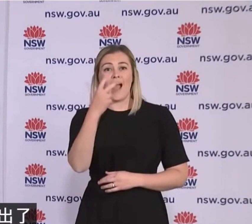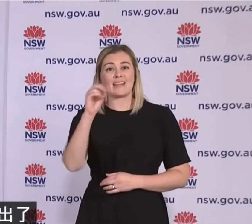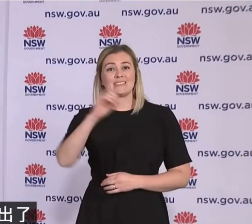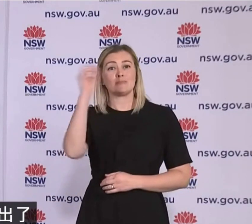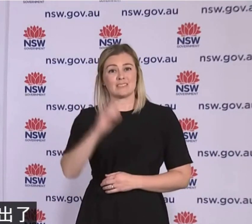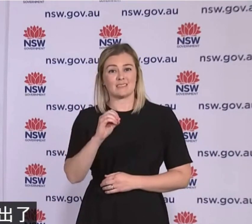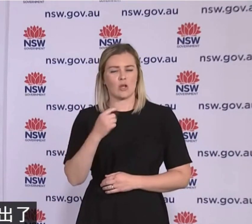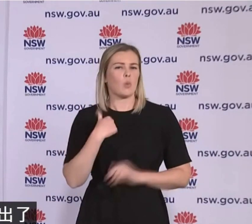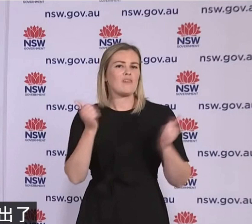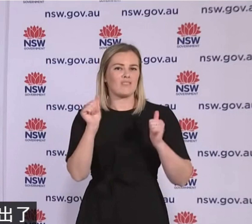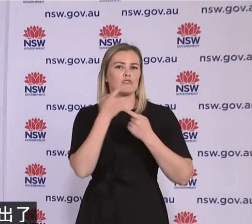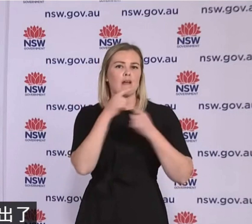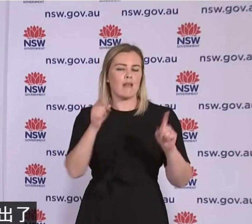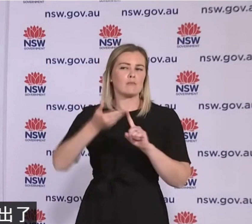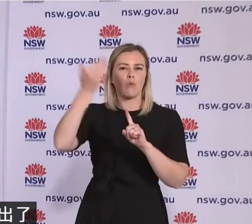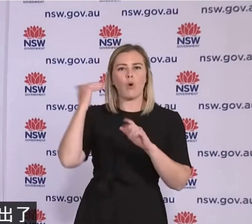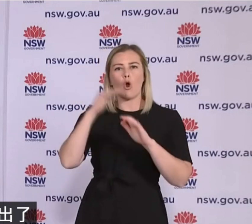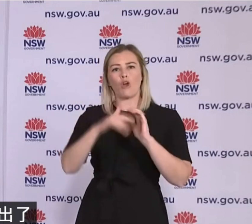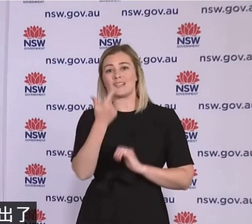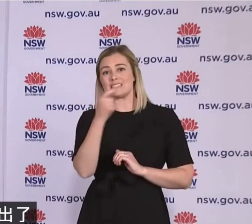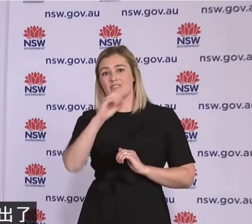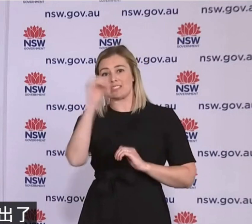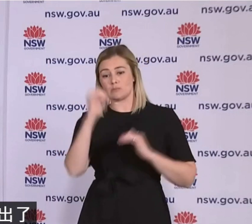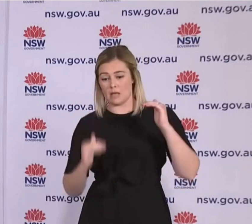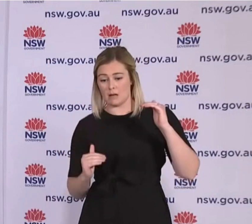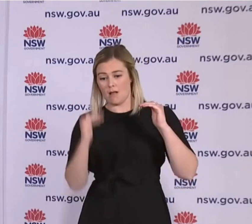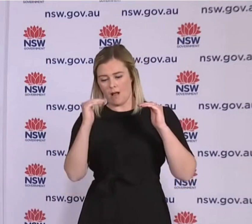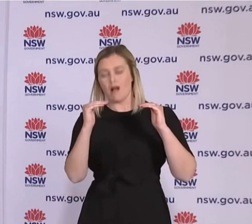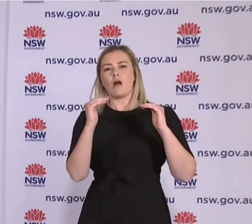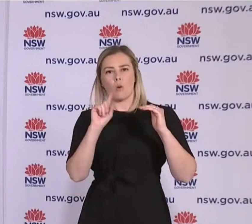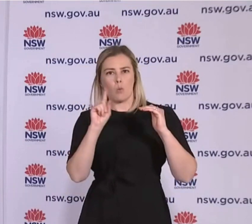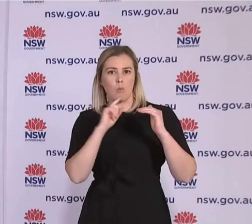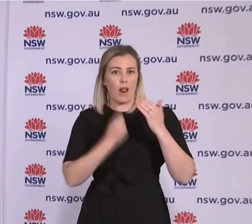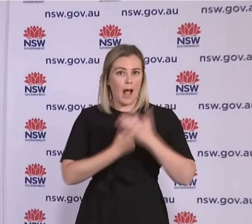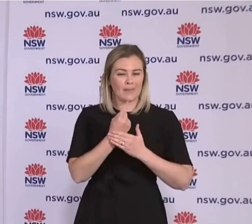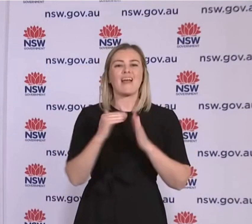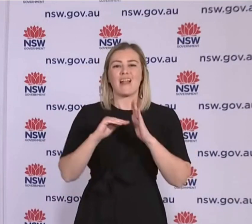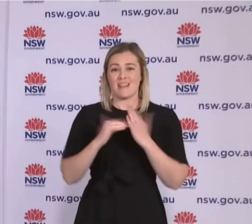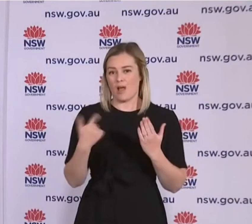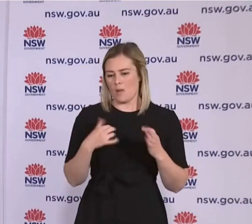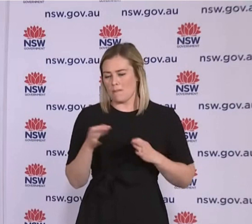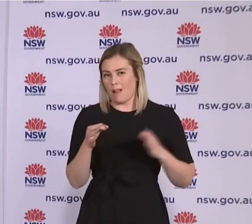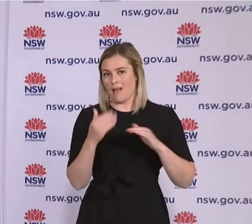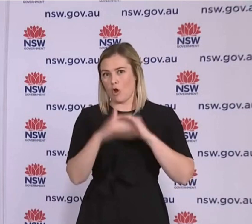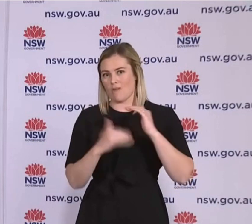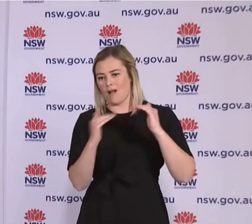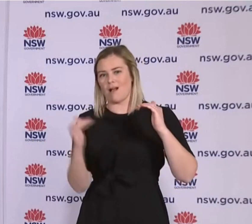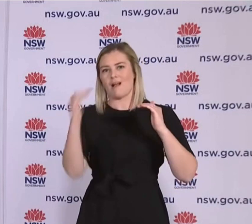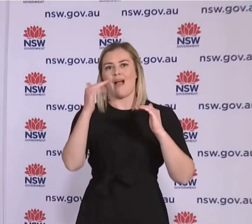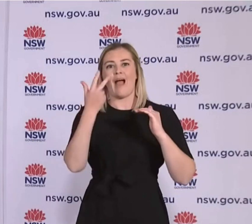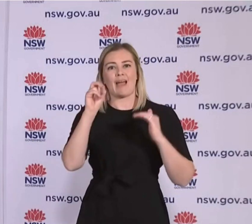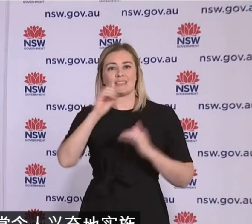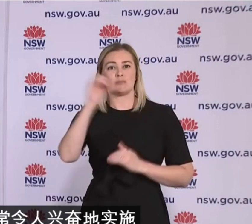out our 70% double dose roadmap, which we expect will start implementing very excitingly somewhere in the middle of